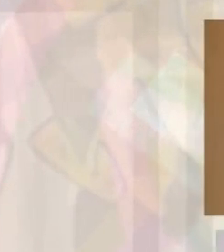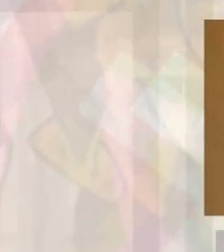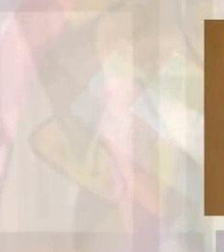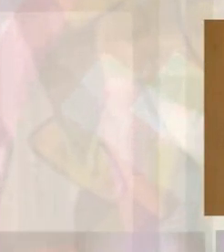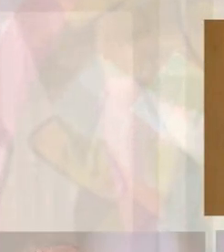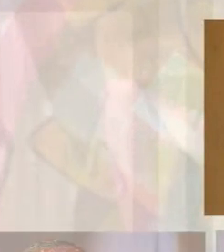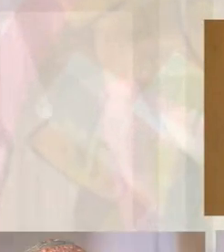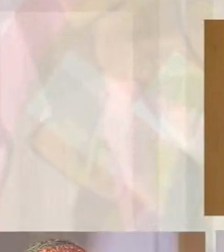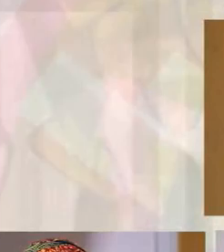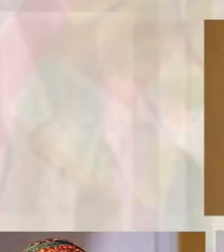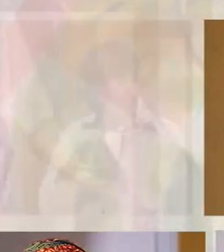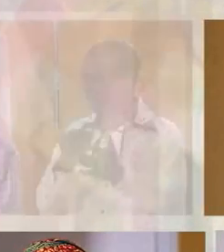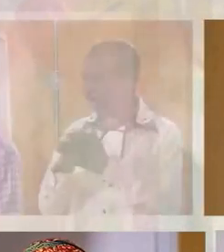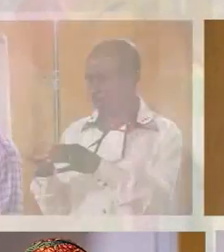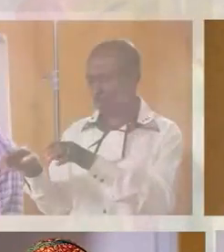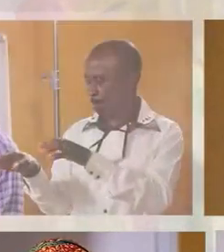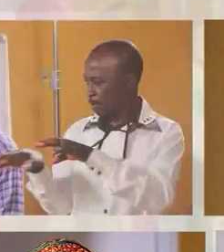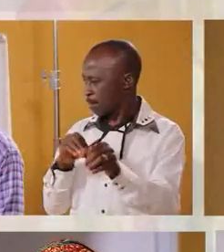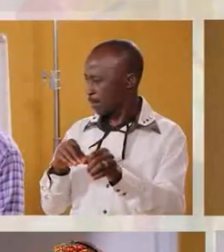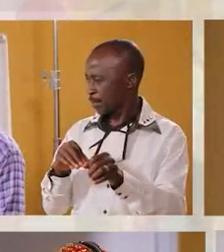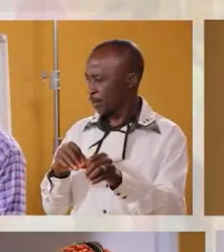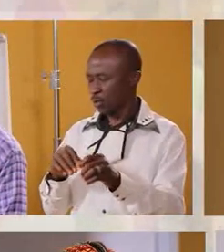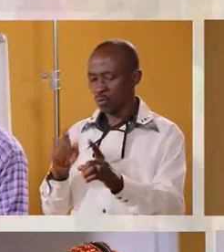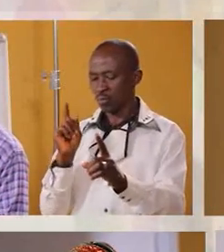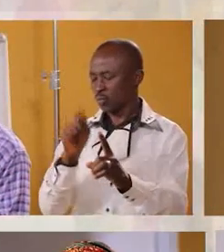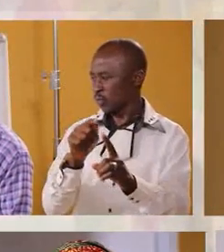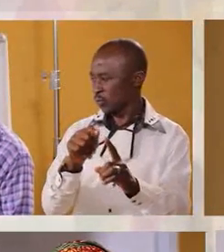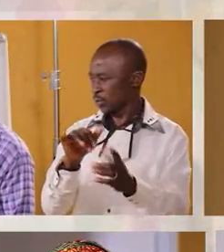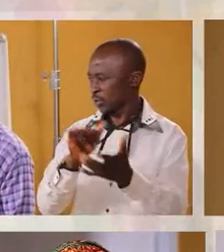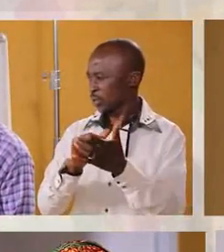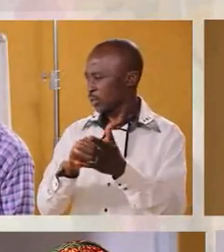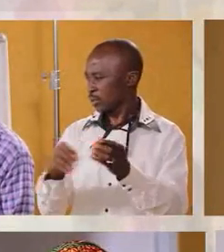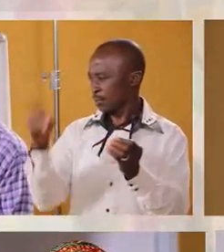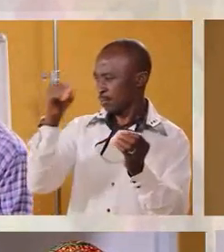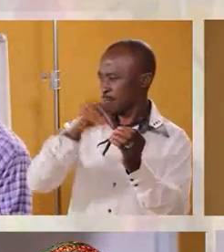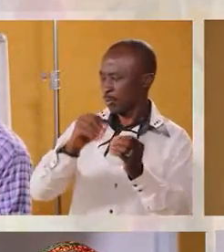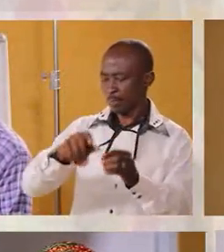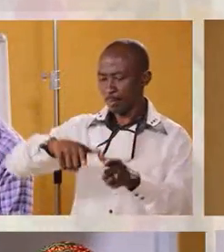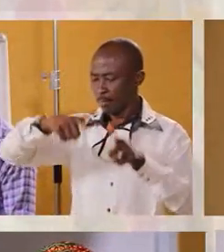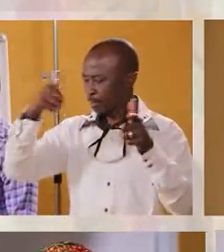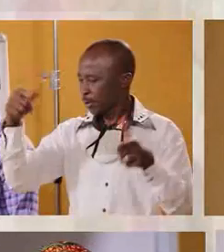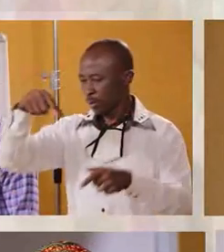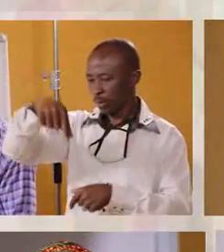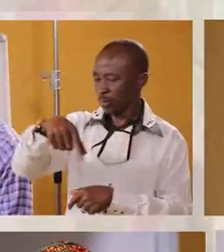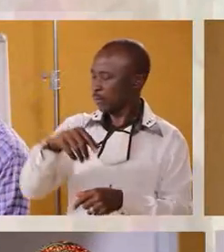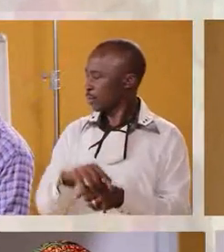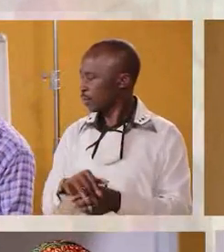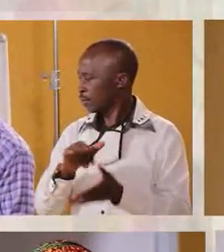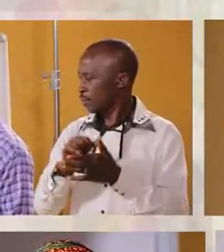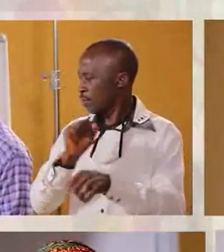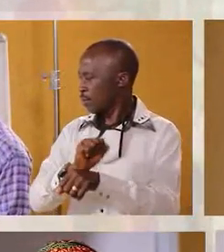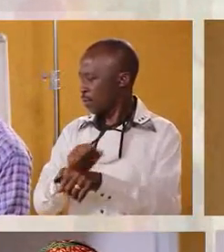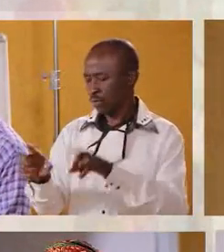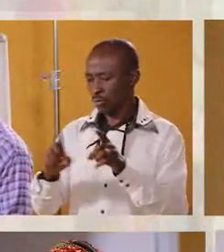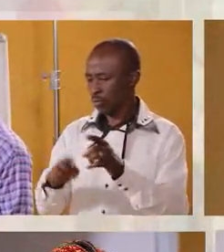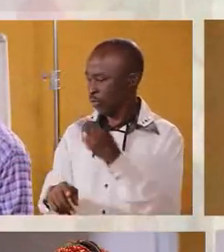proceed to the next point. We should ensure whatever we say is clear. That means work is being